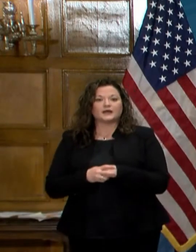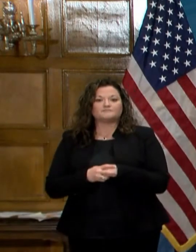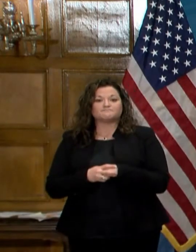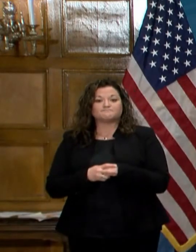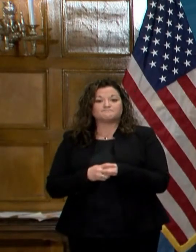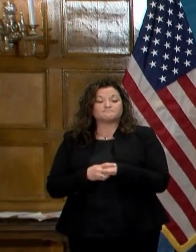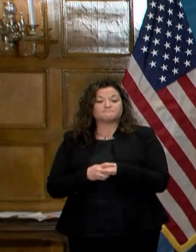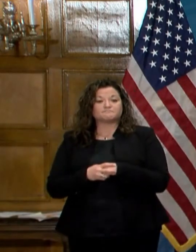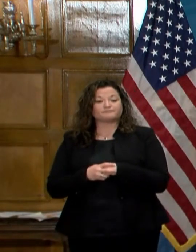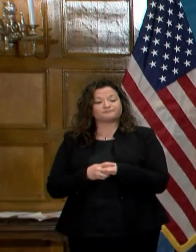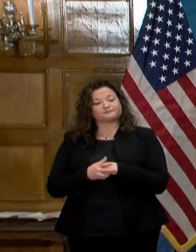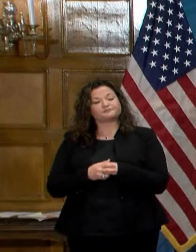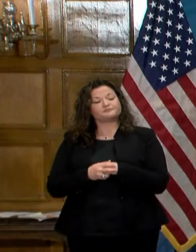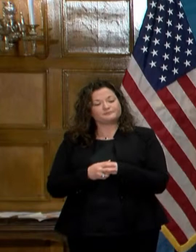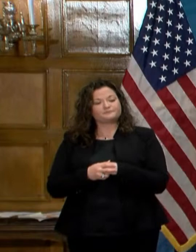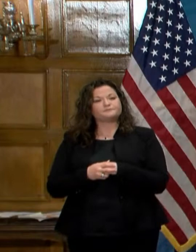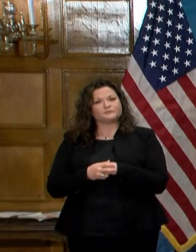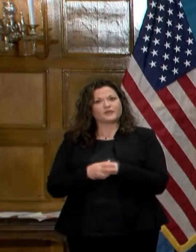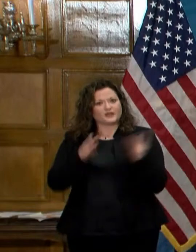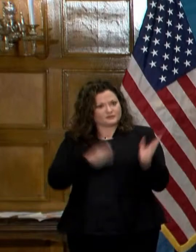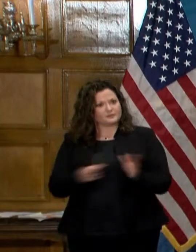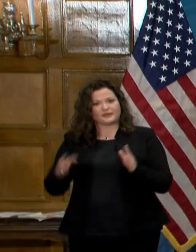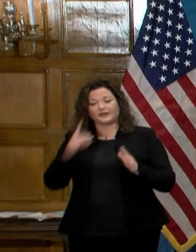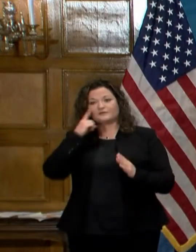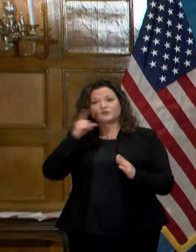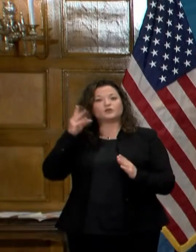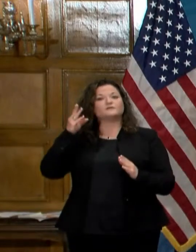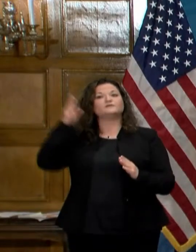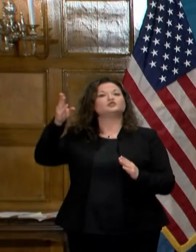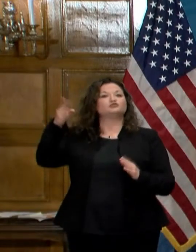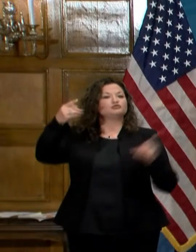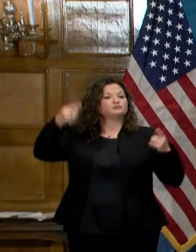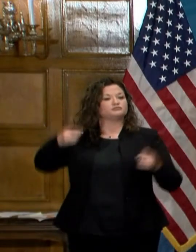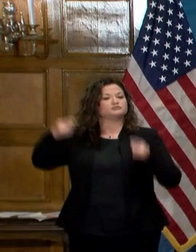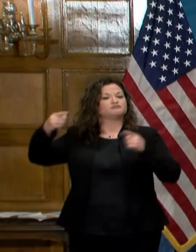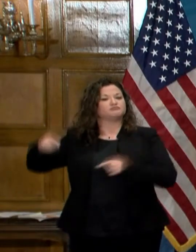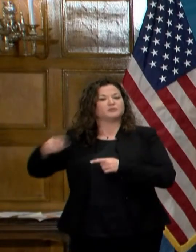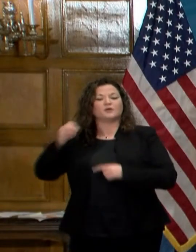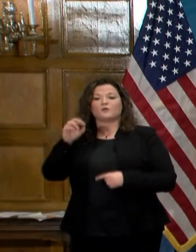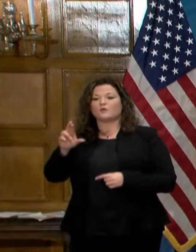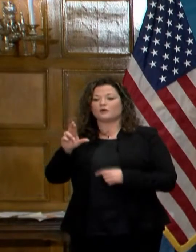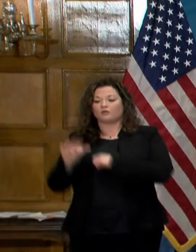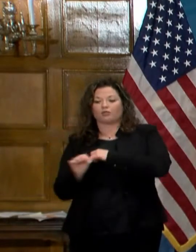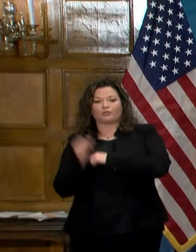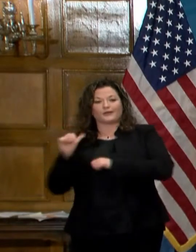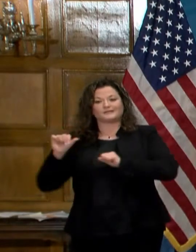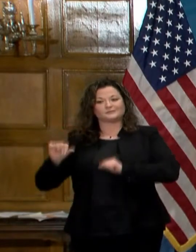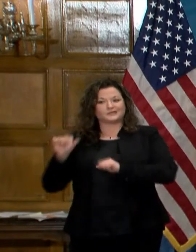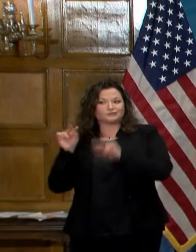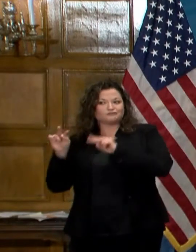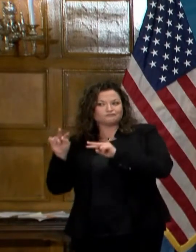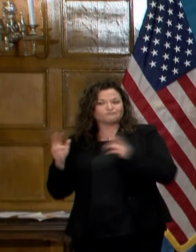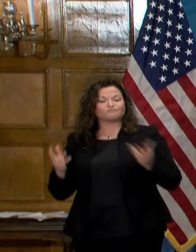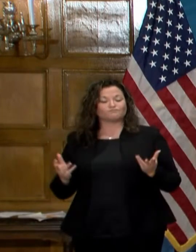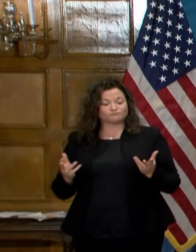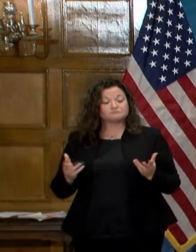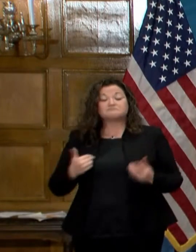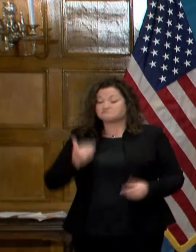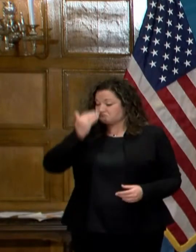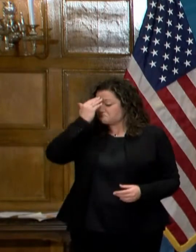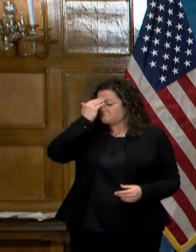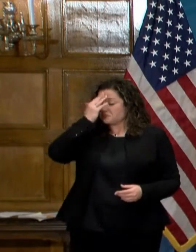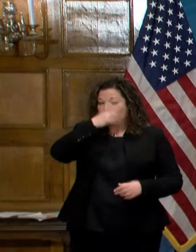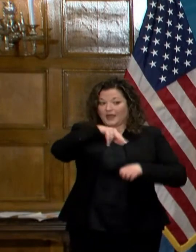plan for future incidences or threats that we might see. I know there's some